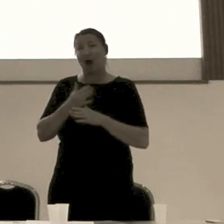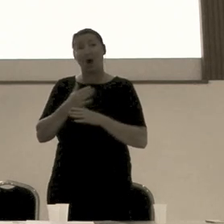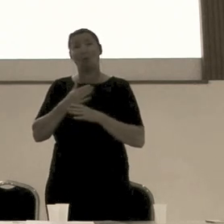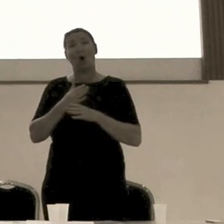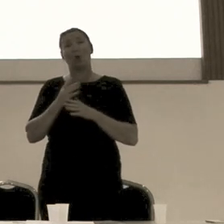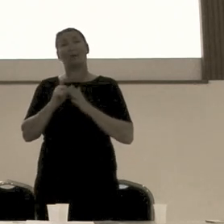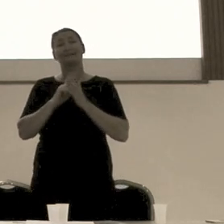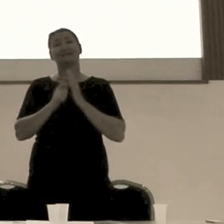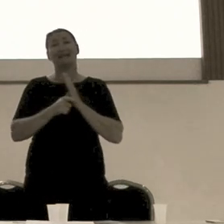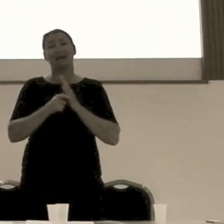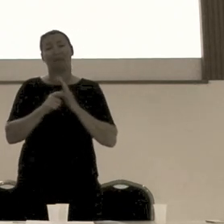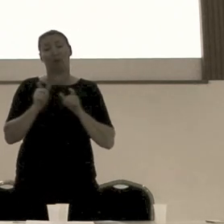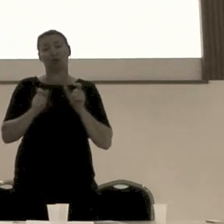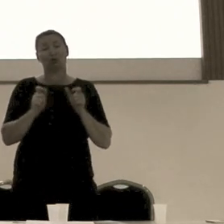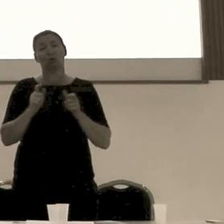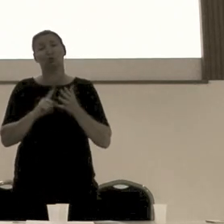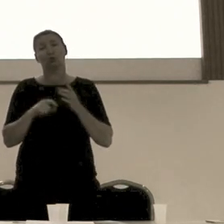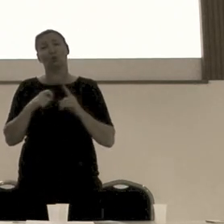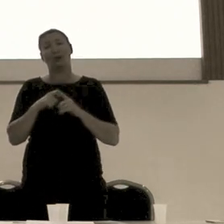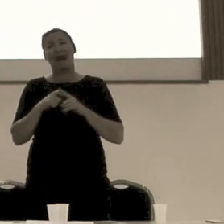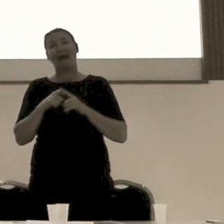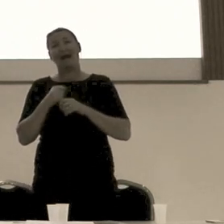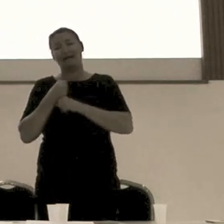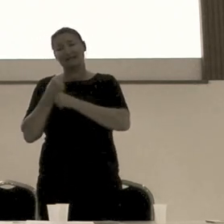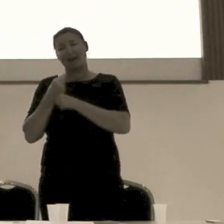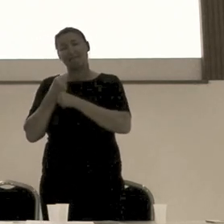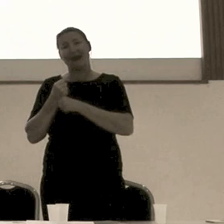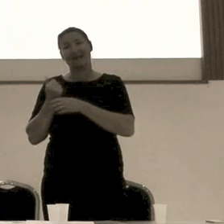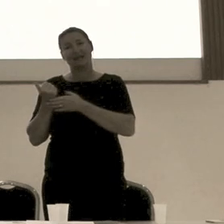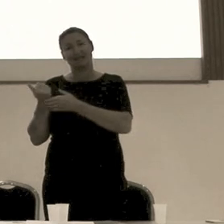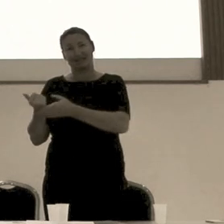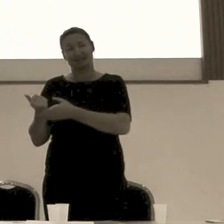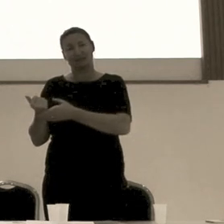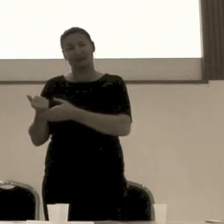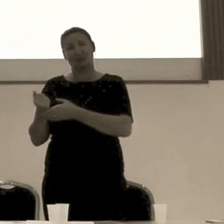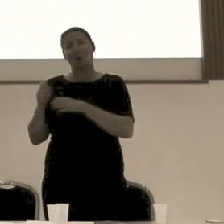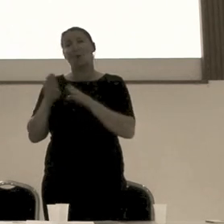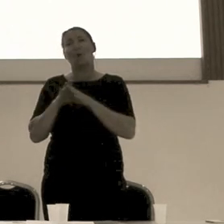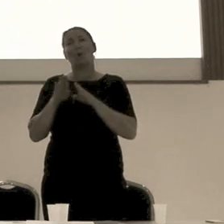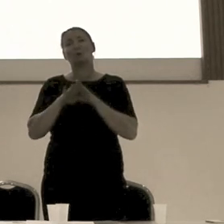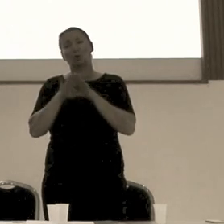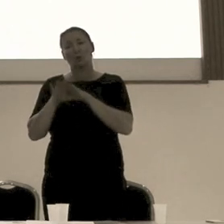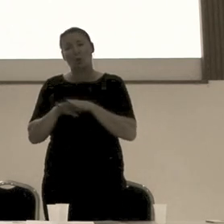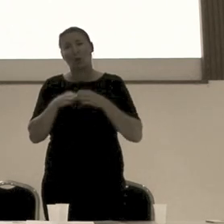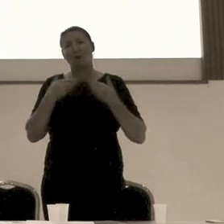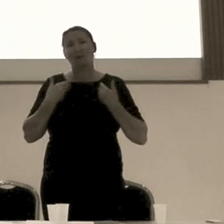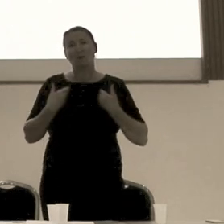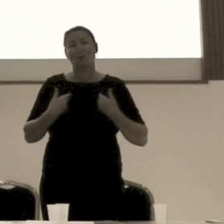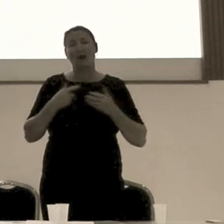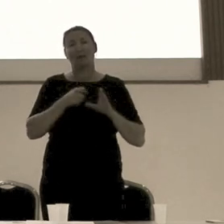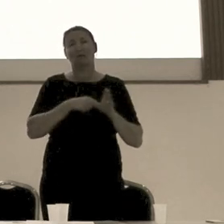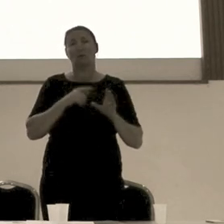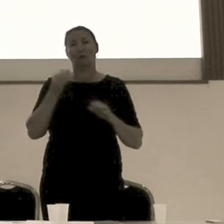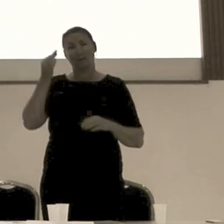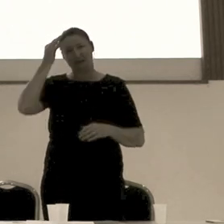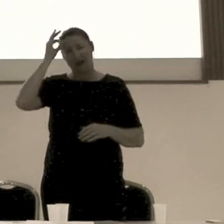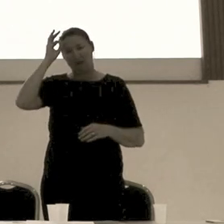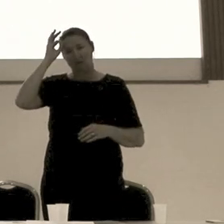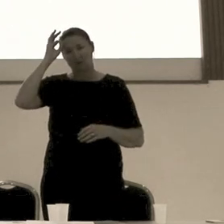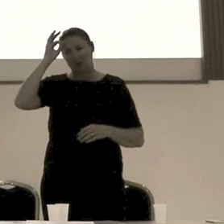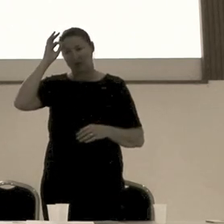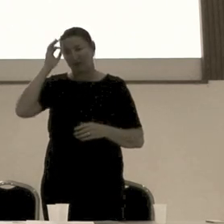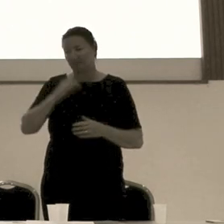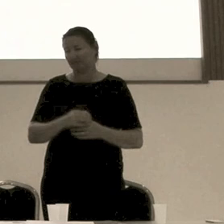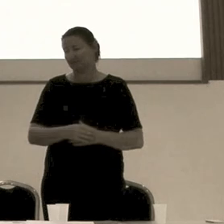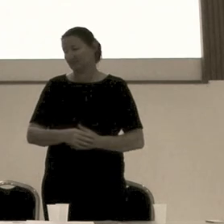Mette as a campaigns assistant. I also work with the Commonwealth Youth Council as their disability rights advocacy